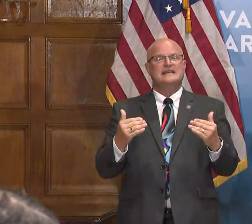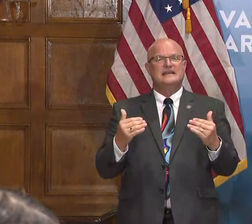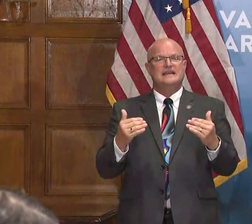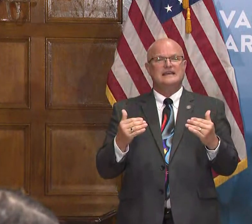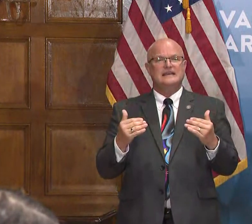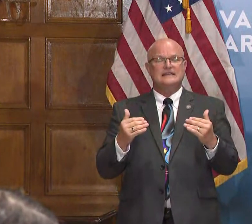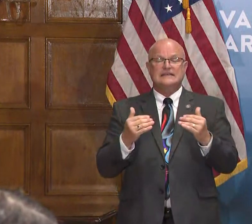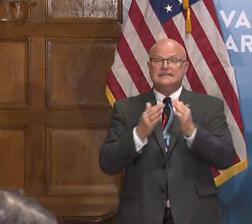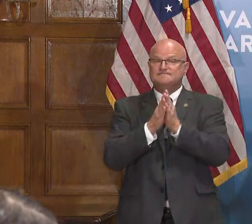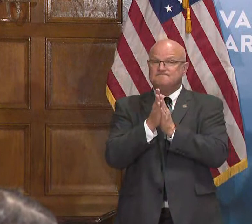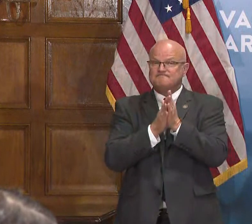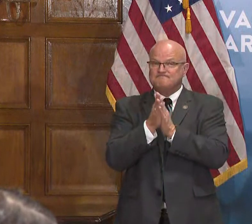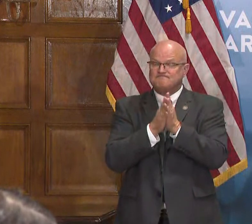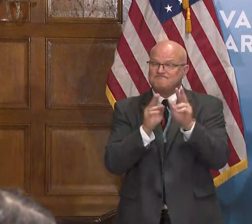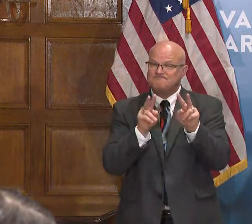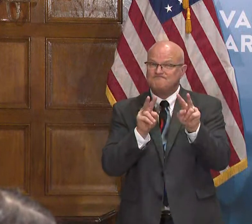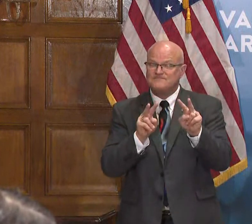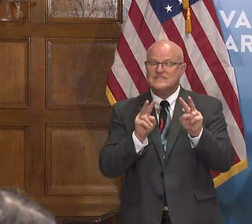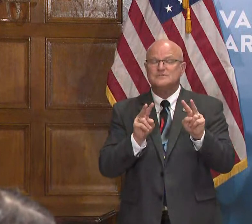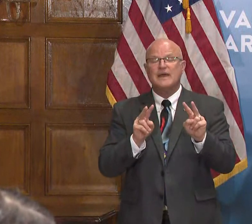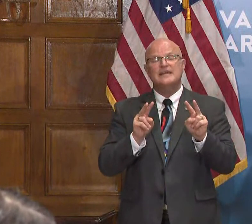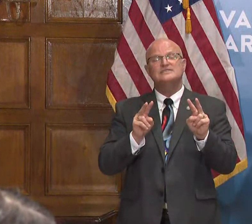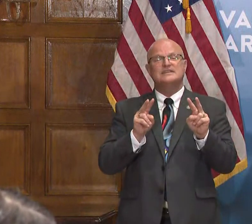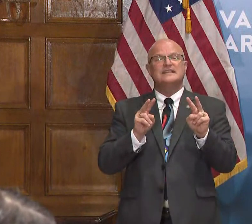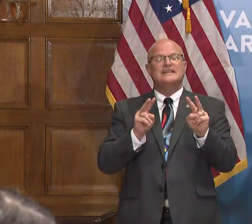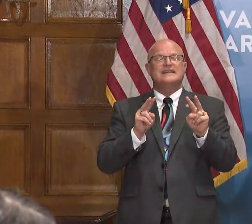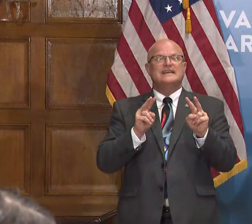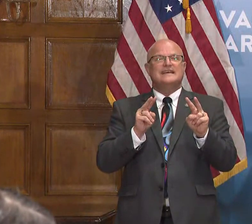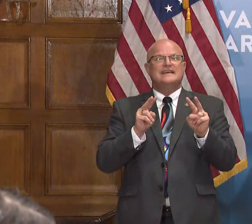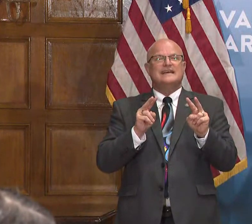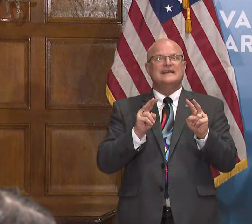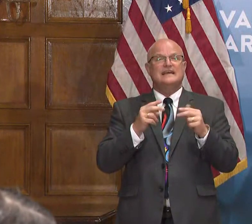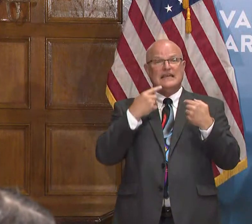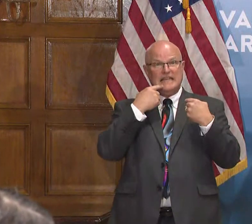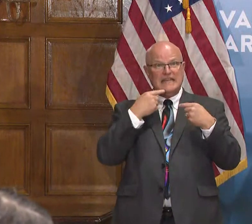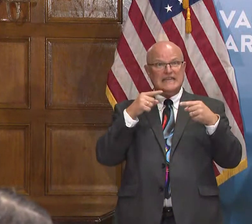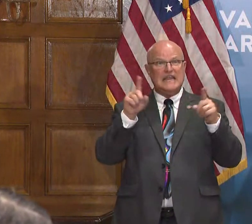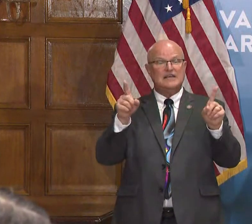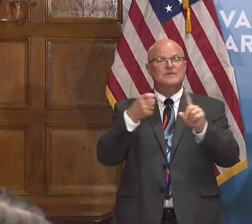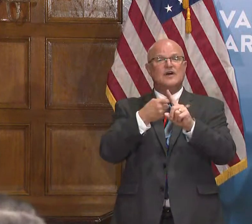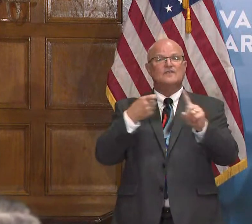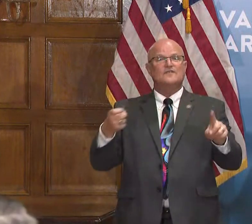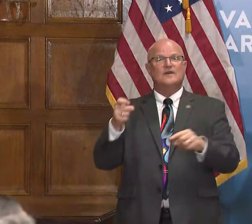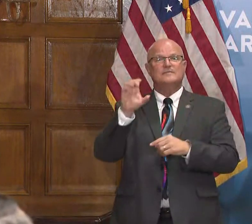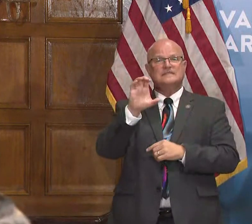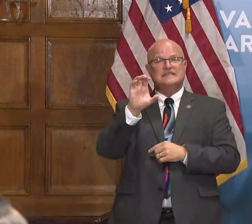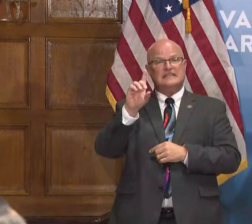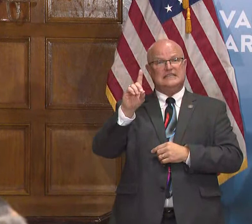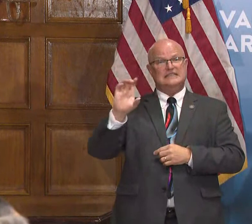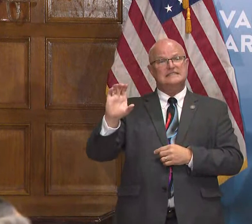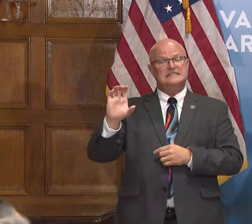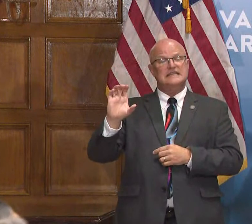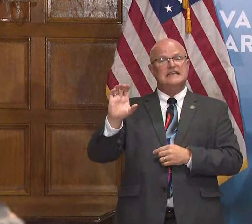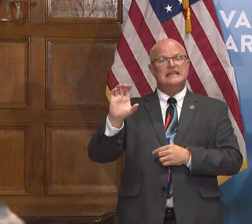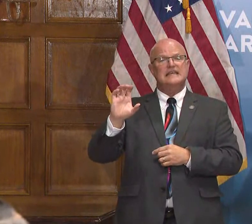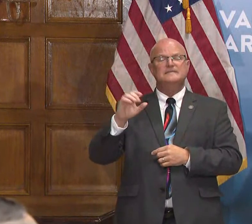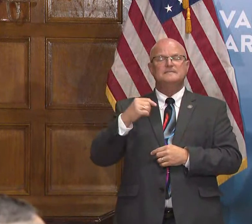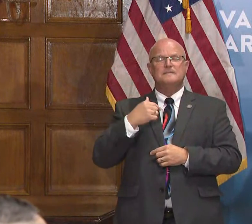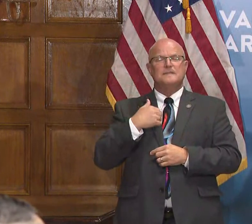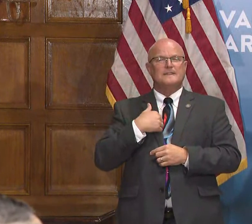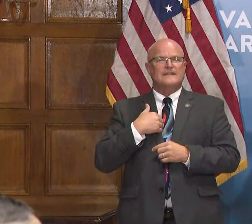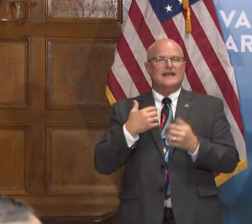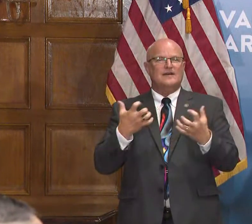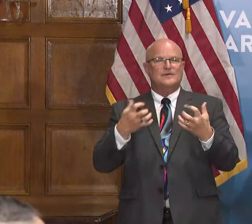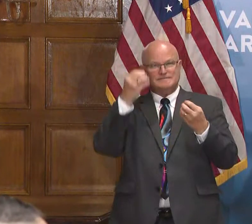in anticipation actually of an announcement from the CDC, I wanted